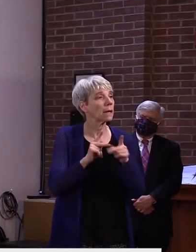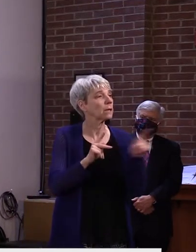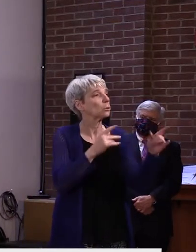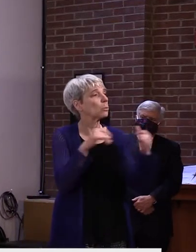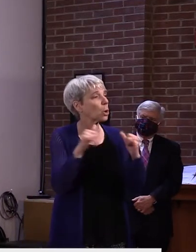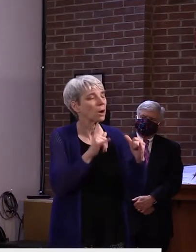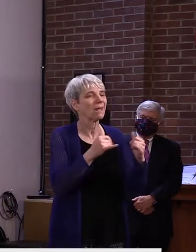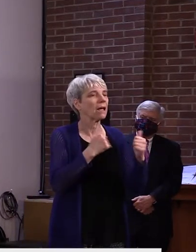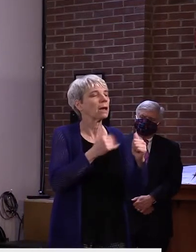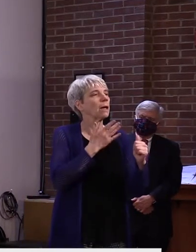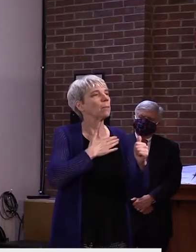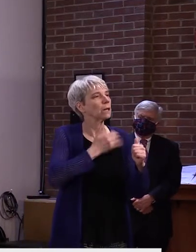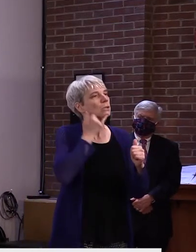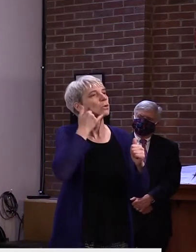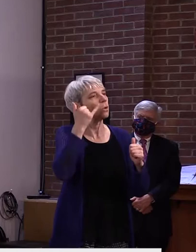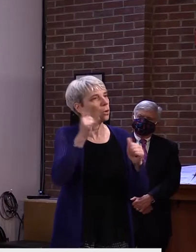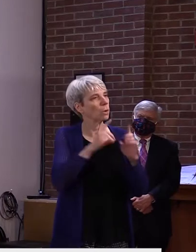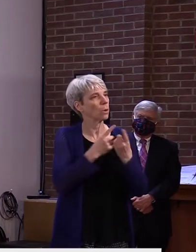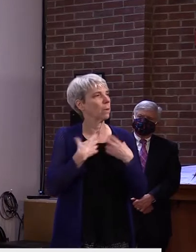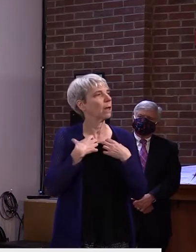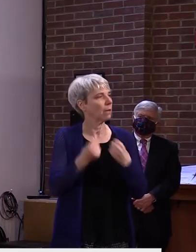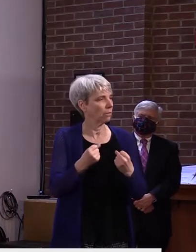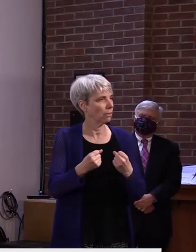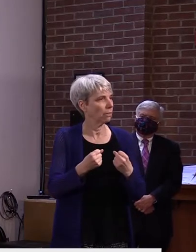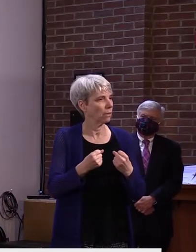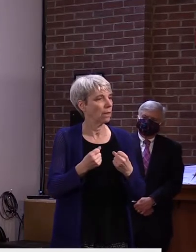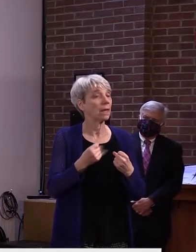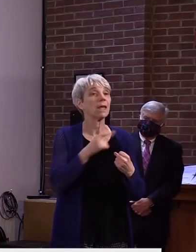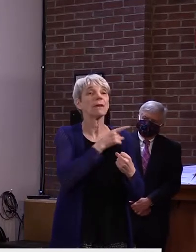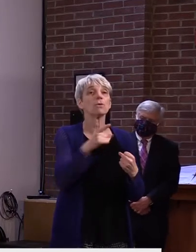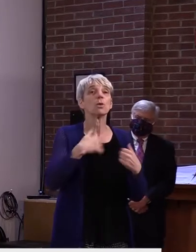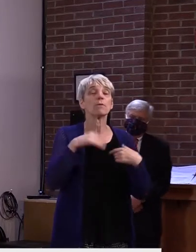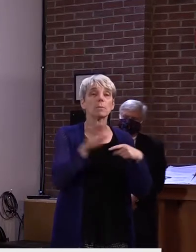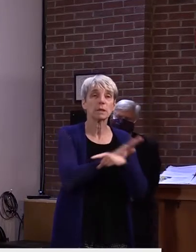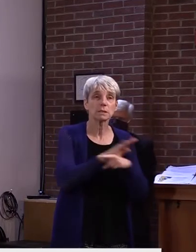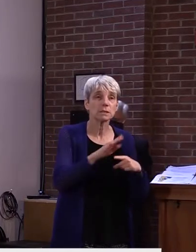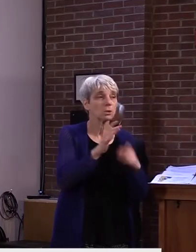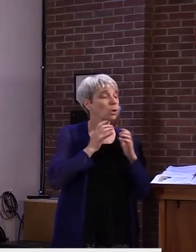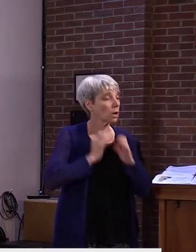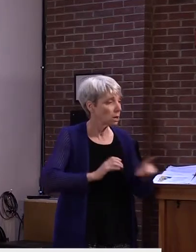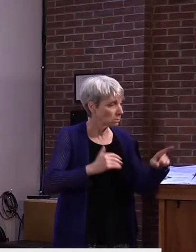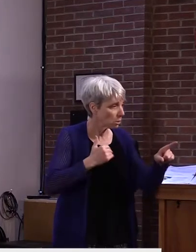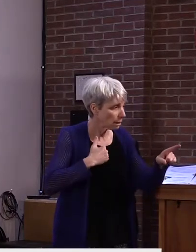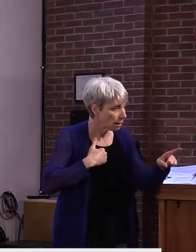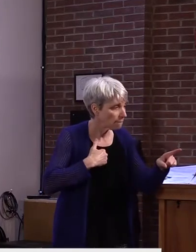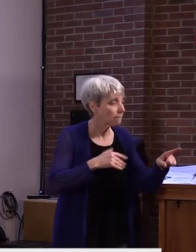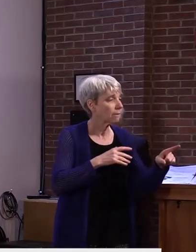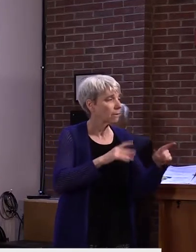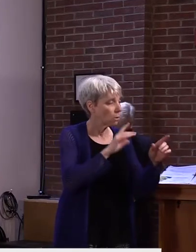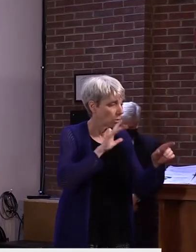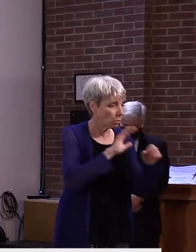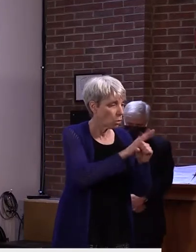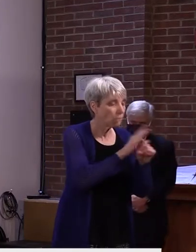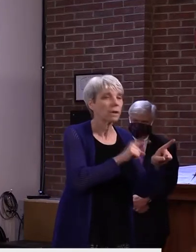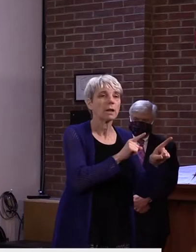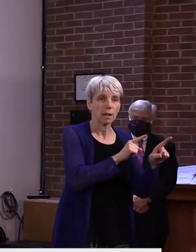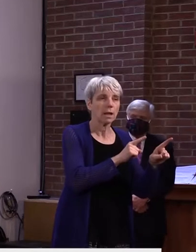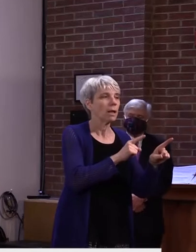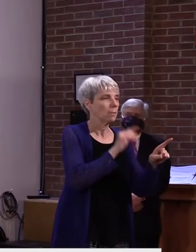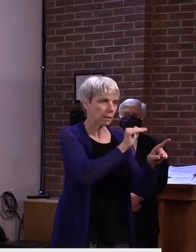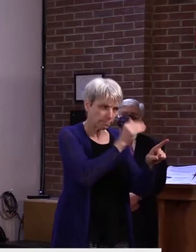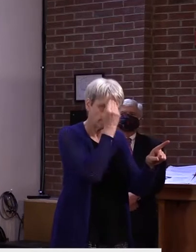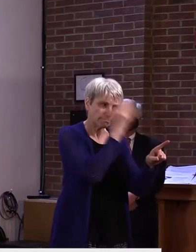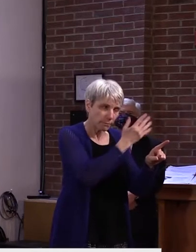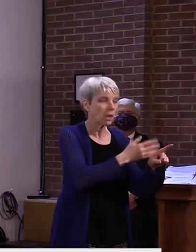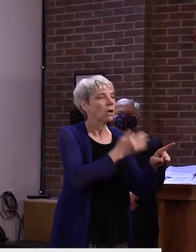and encourage any customer who tests positive to get in touch with us as well. All this will help ensure we can do the essential